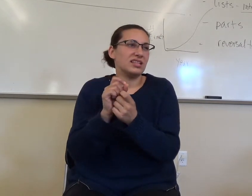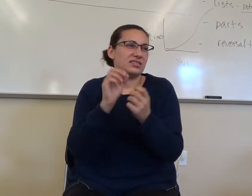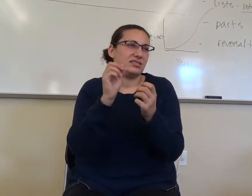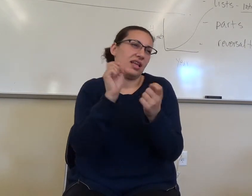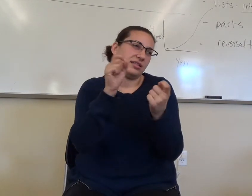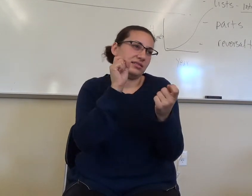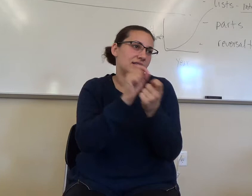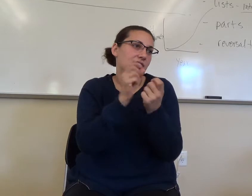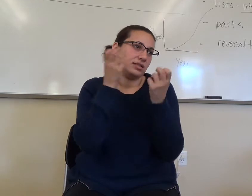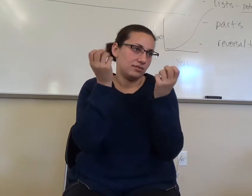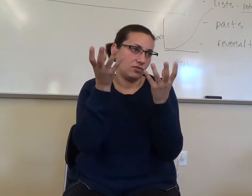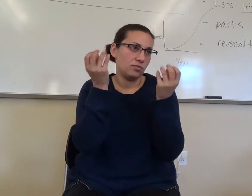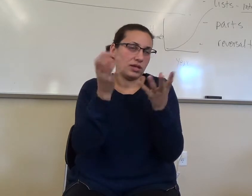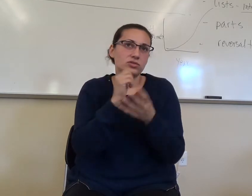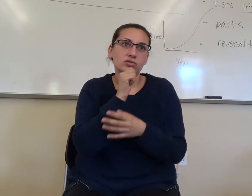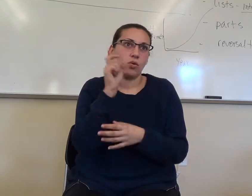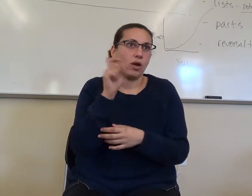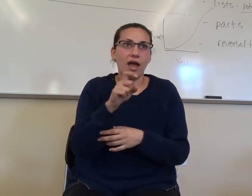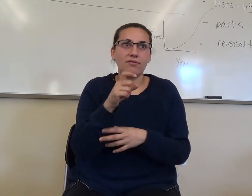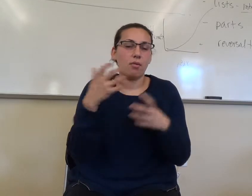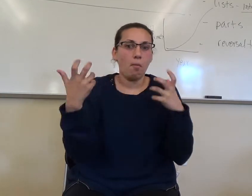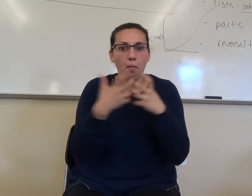those, but what we're working at is